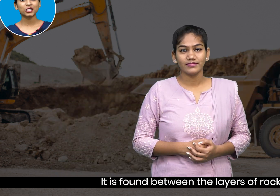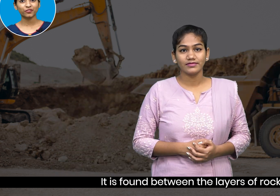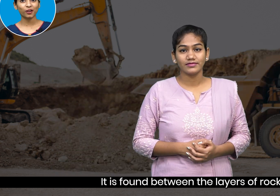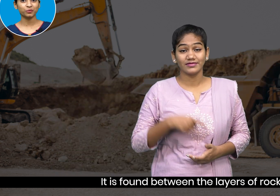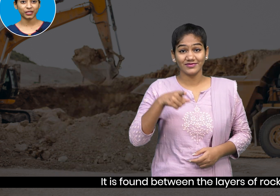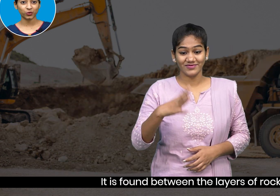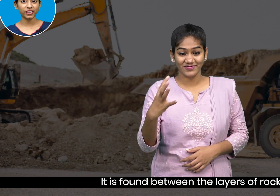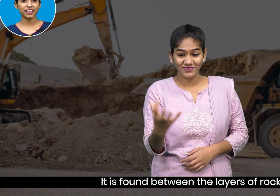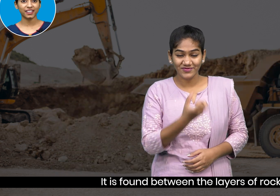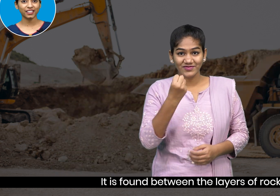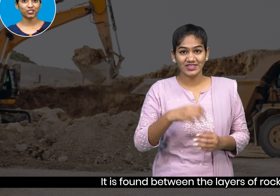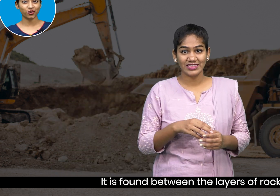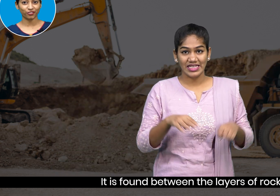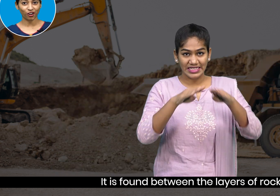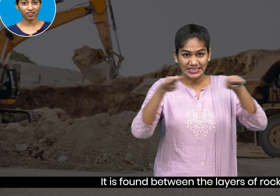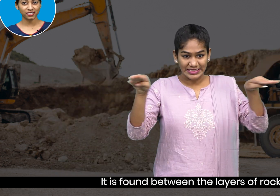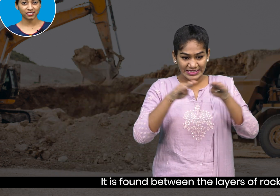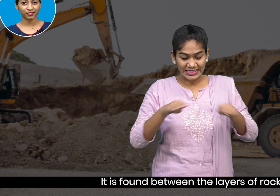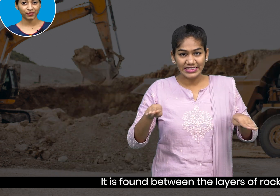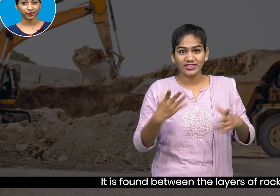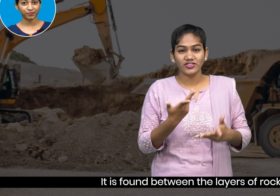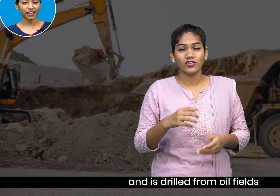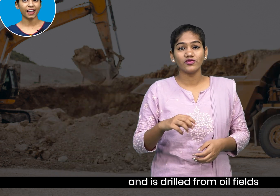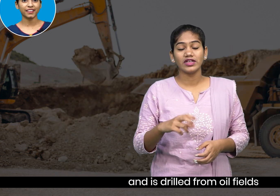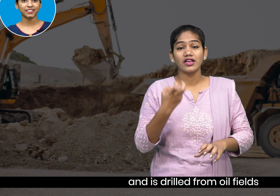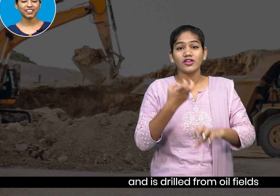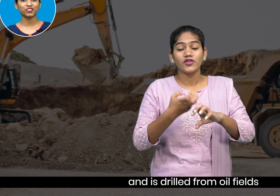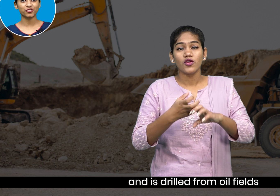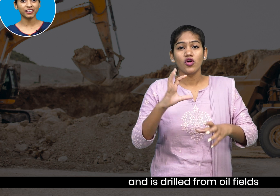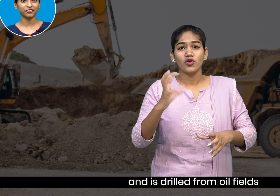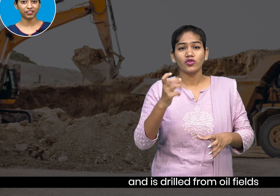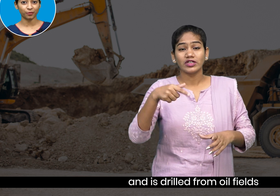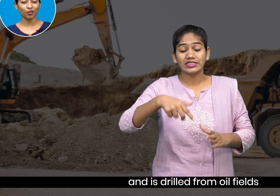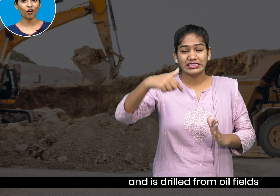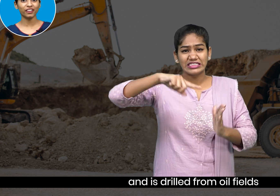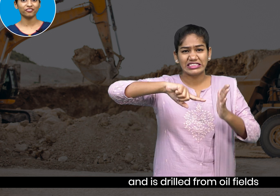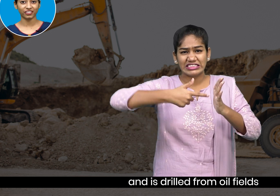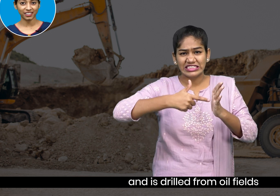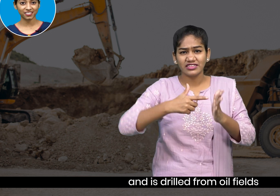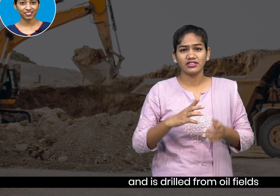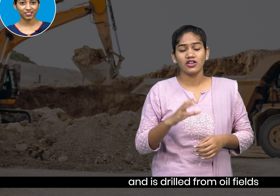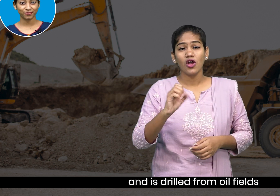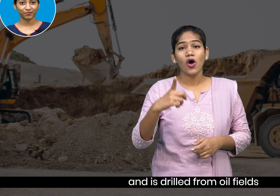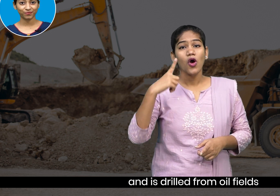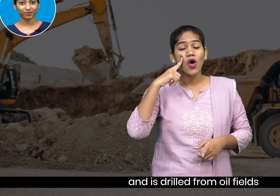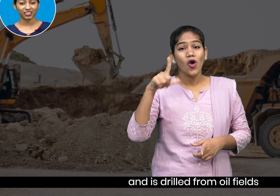It is found between the layers of rocks and is drilled from oil